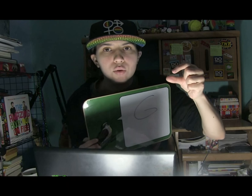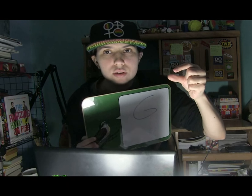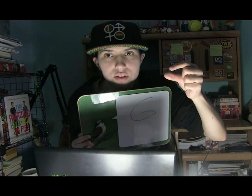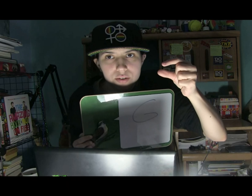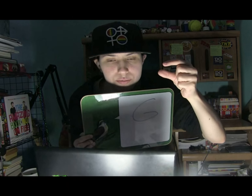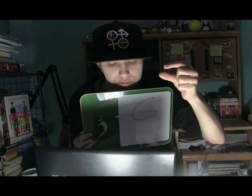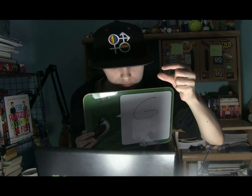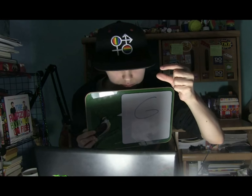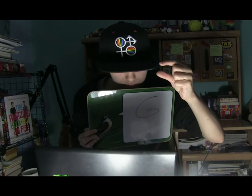out.